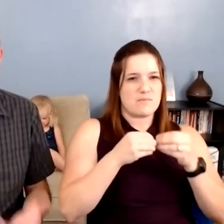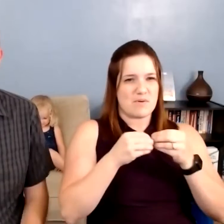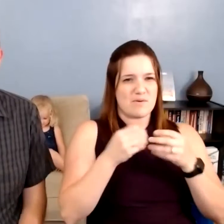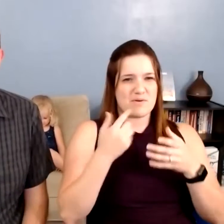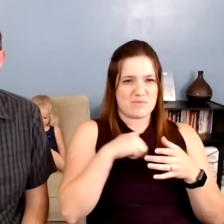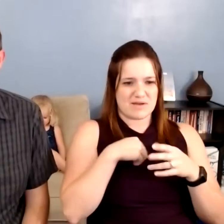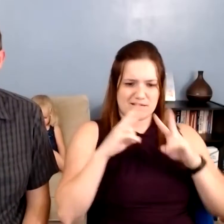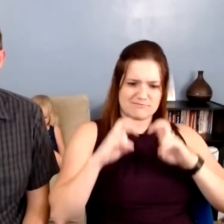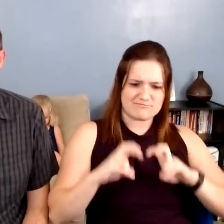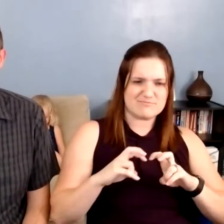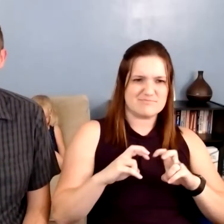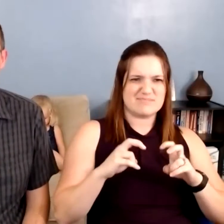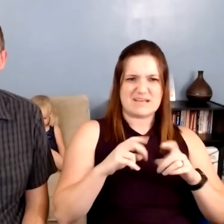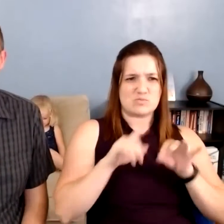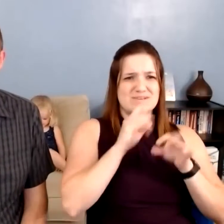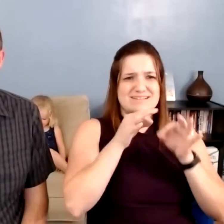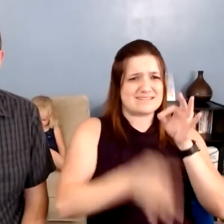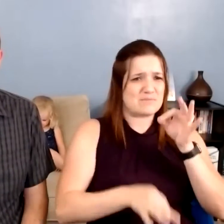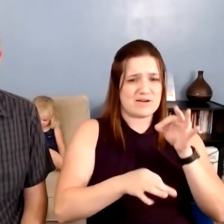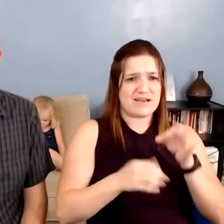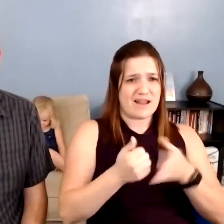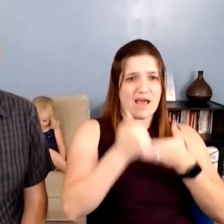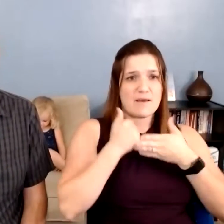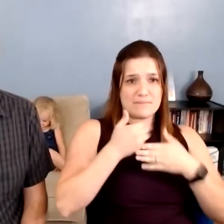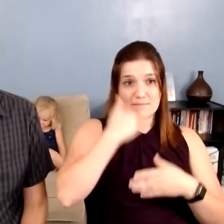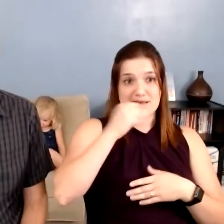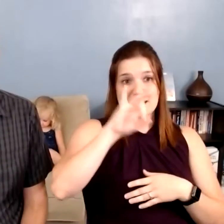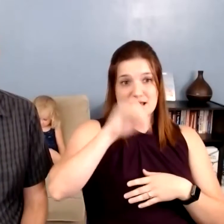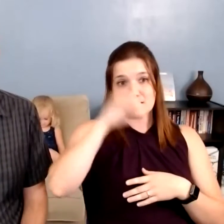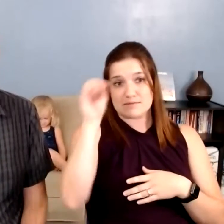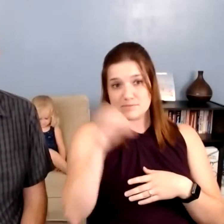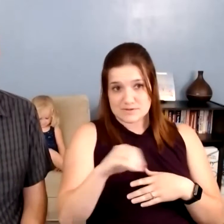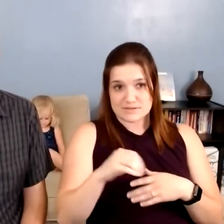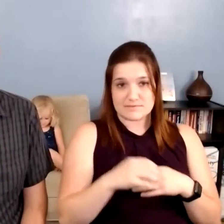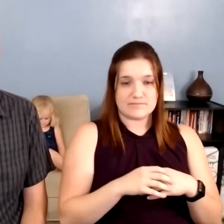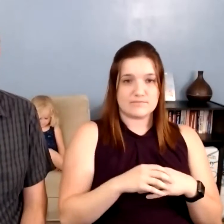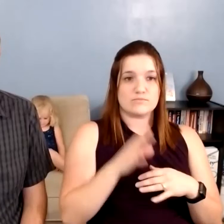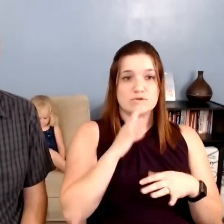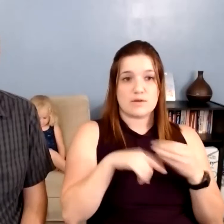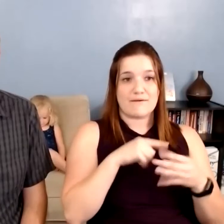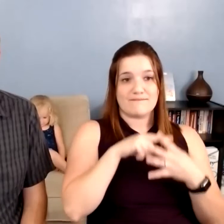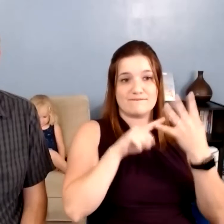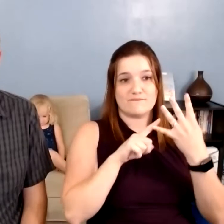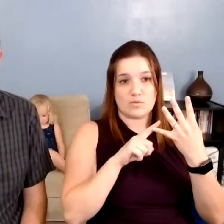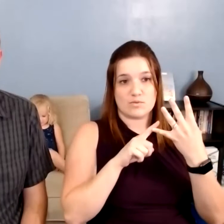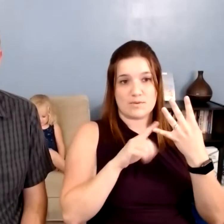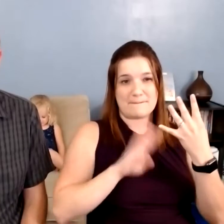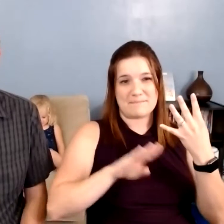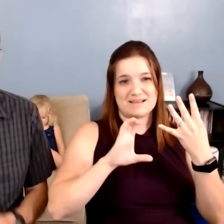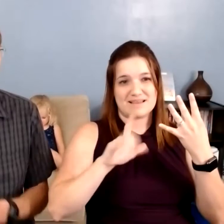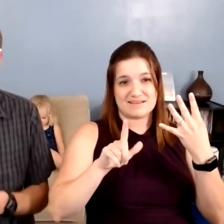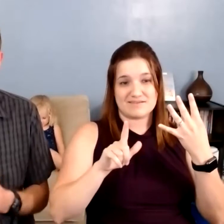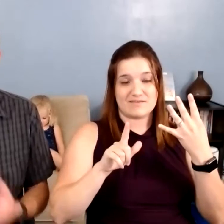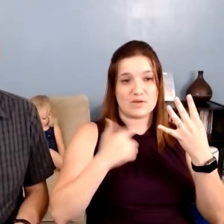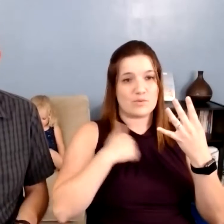kind of our mental capacity and all of that. So I'm going to be going over 4 basic classifiers that